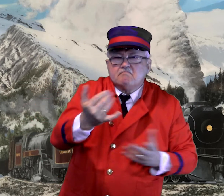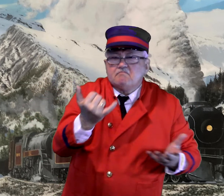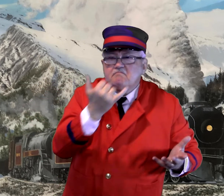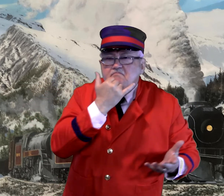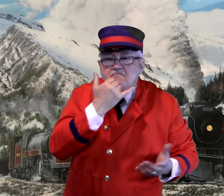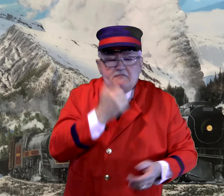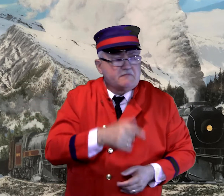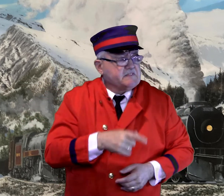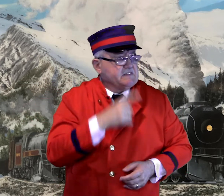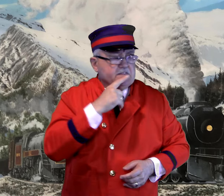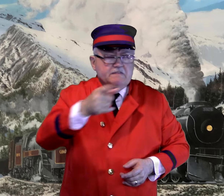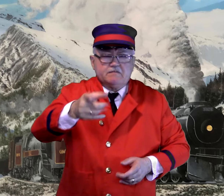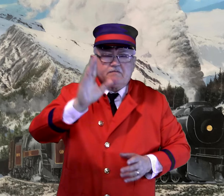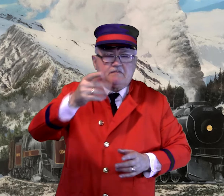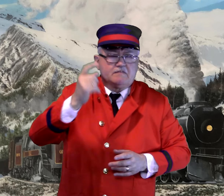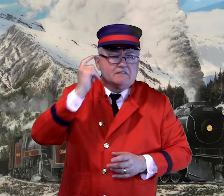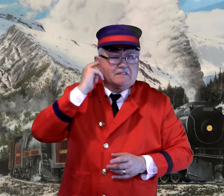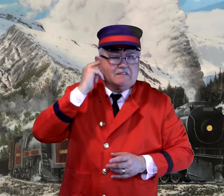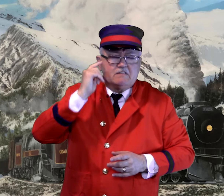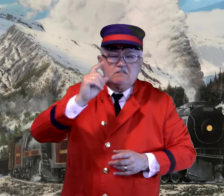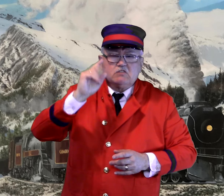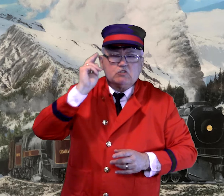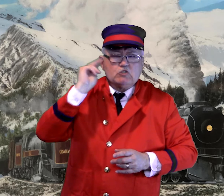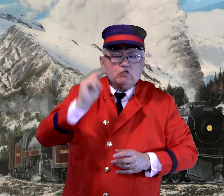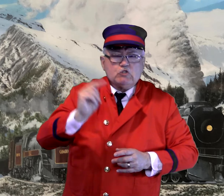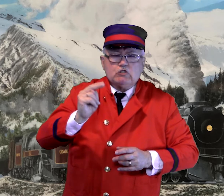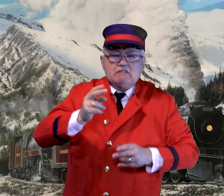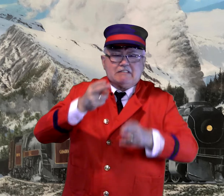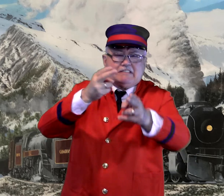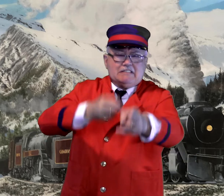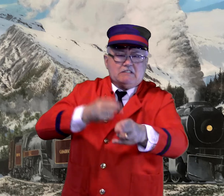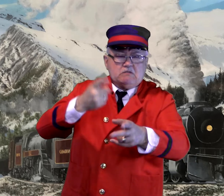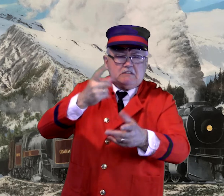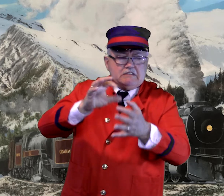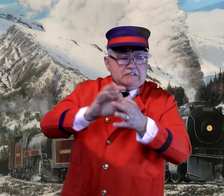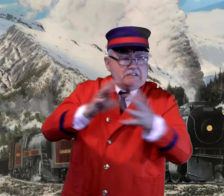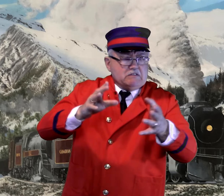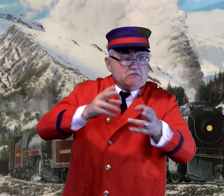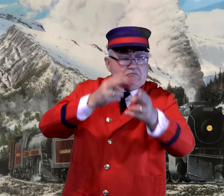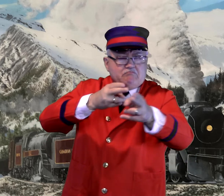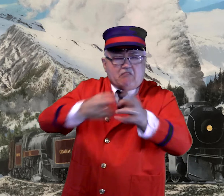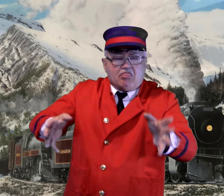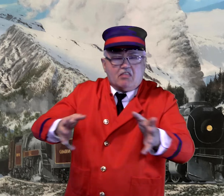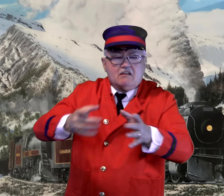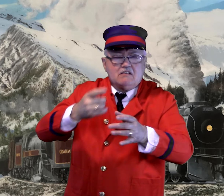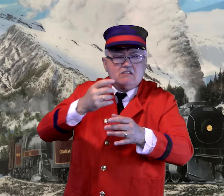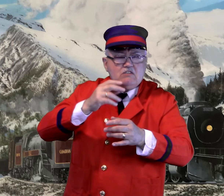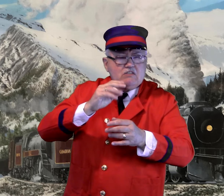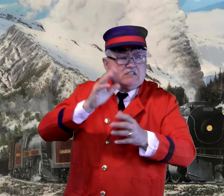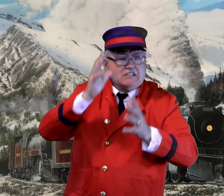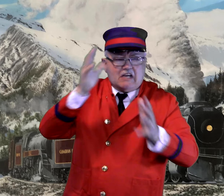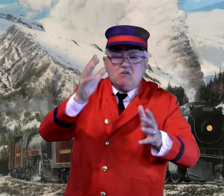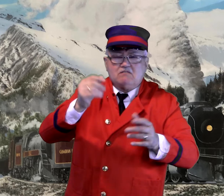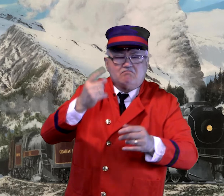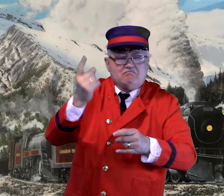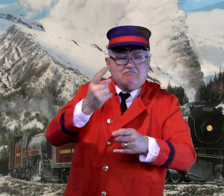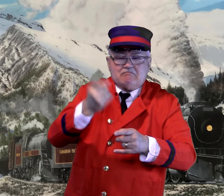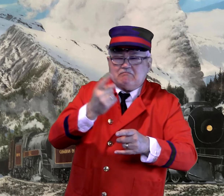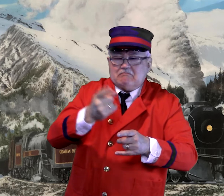forest on the tracks. So the conductor walked forward and asked the engineer what was wrong. The engineer said, "I don't know, there's a terrible racket as if